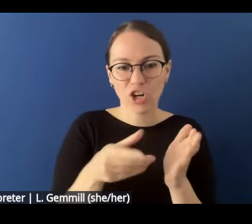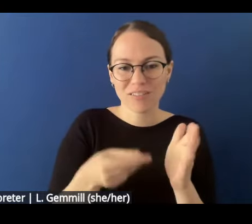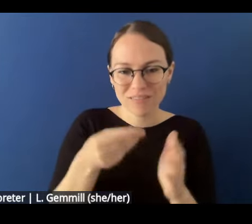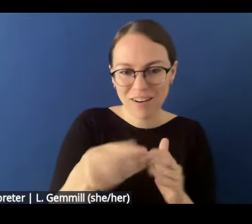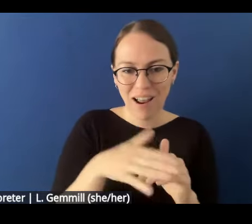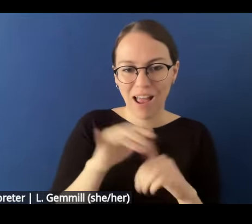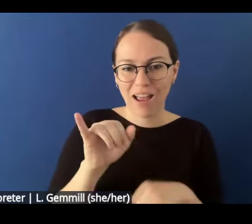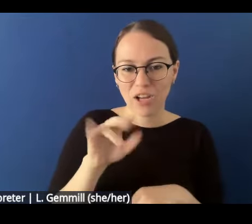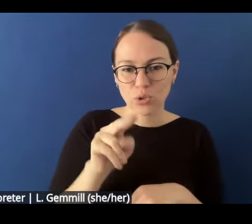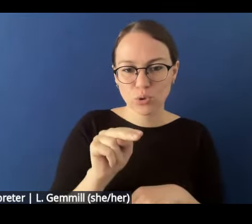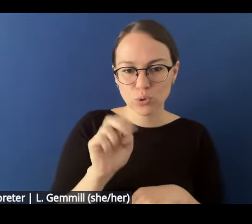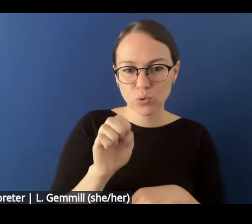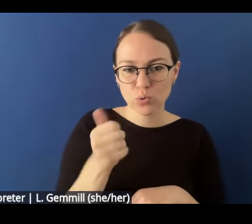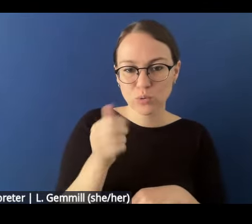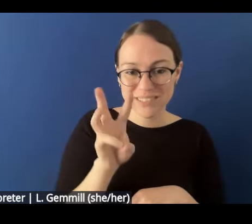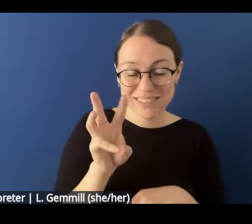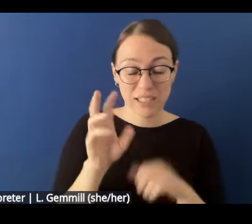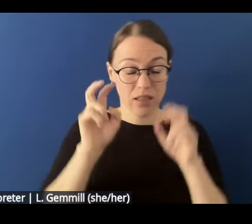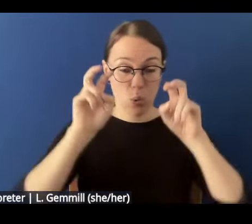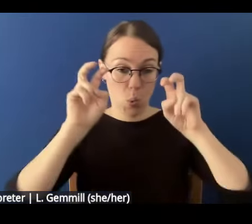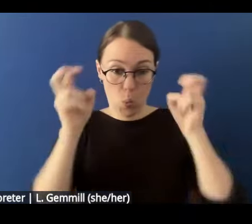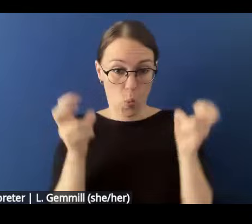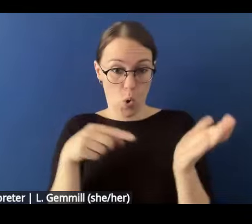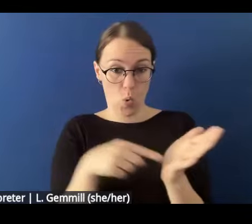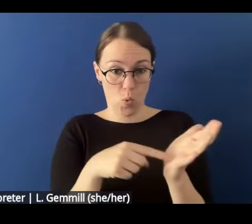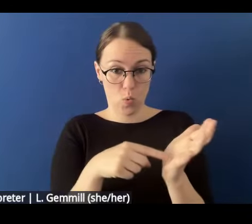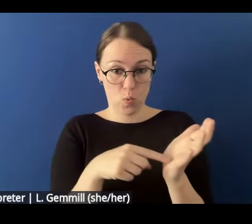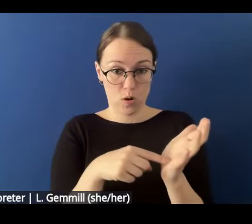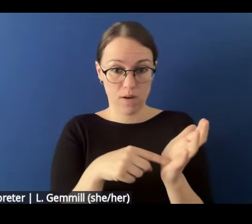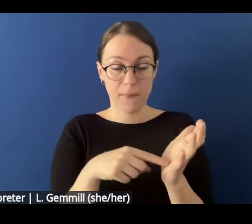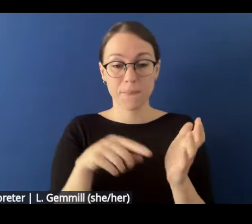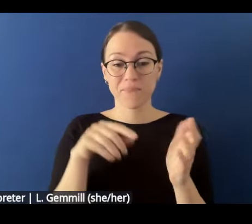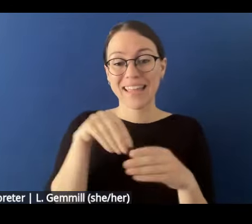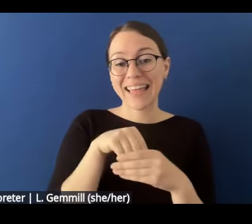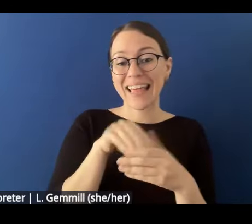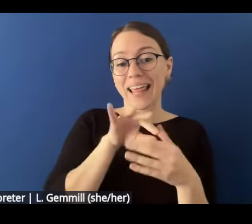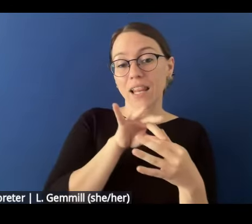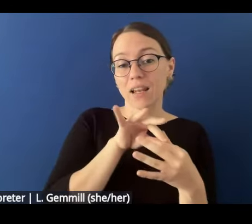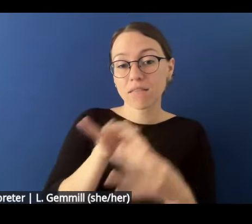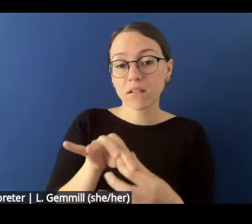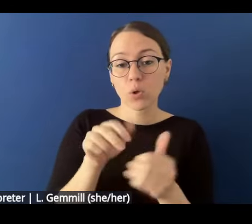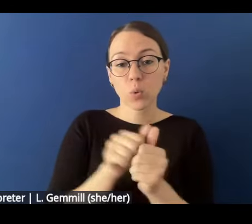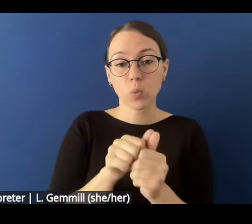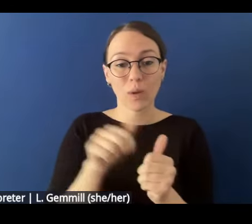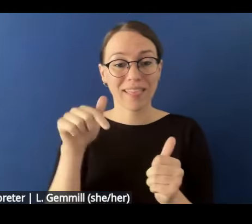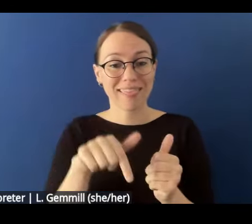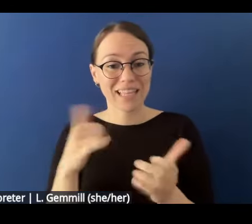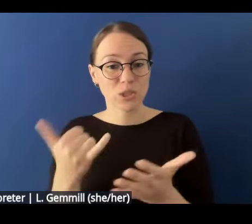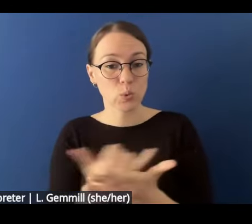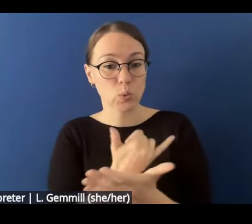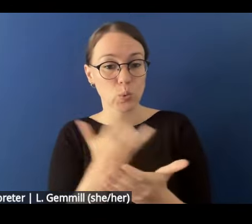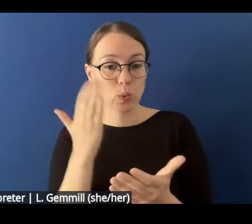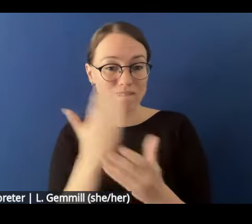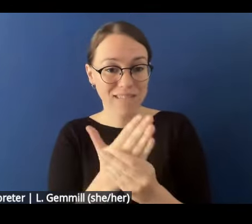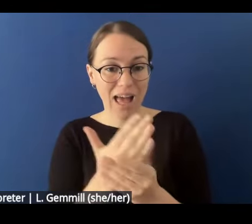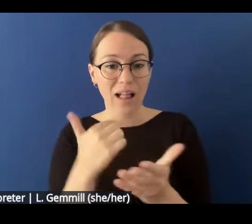quote, in connection with this new filing, we request pursuant to MCL